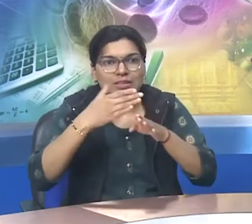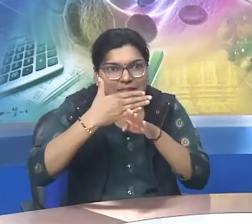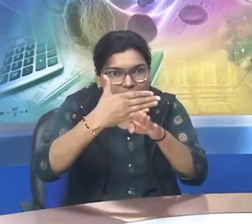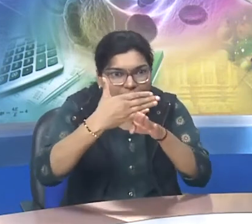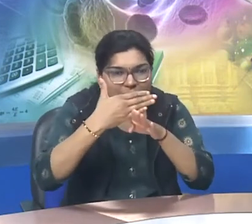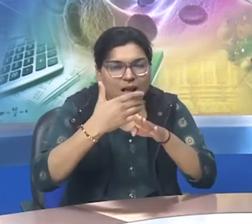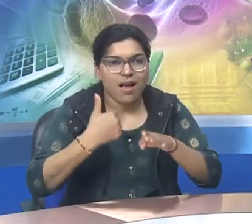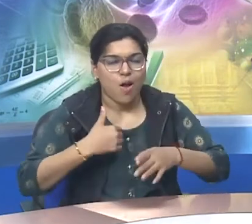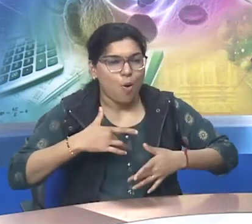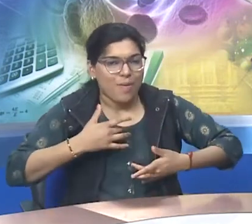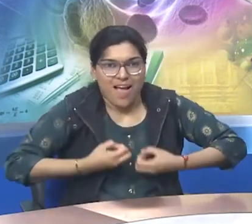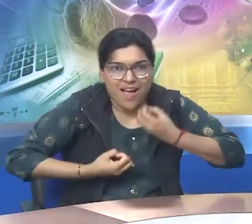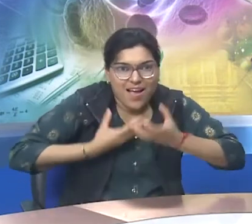to feel the connection